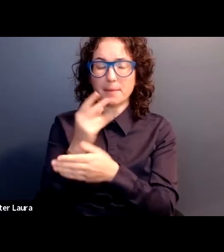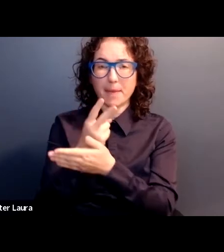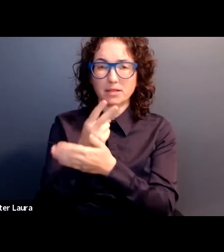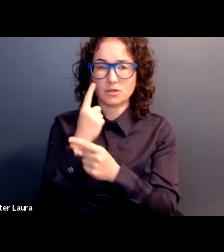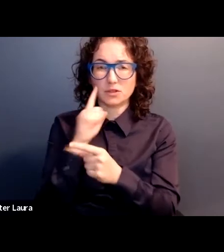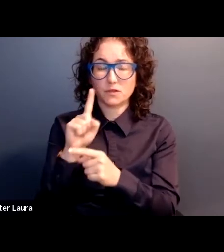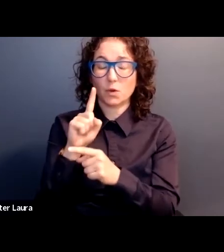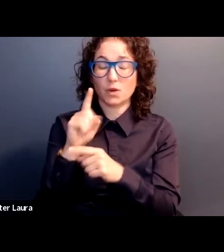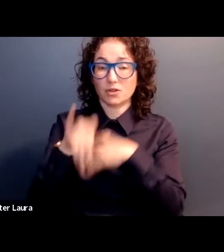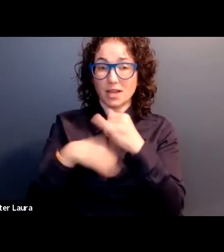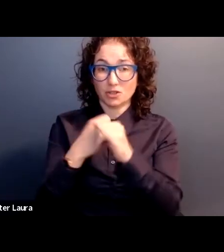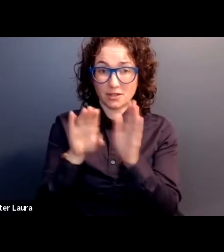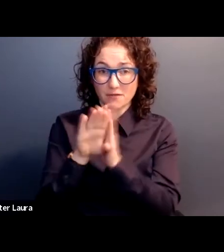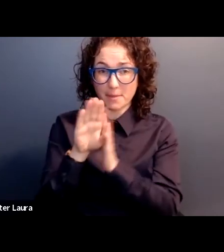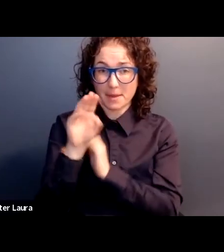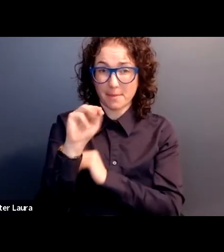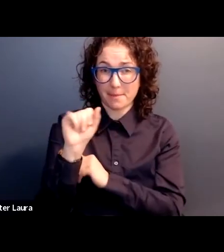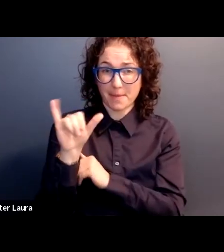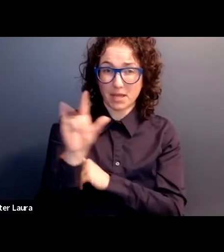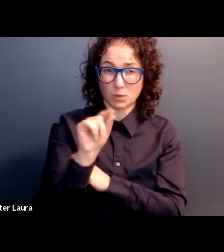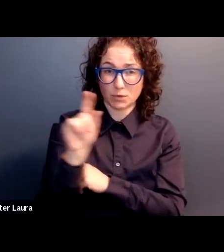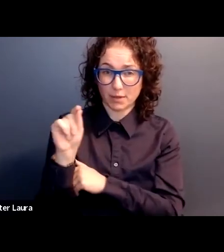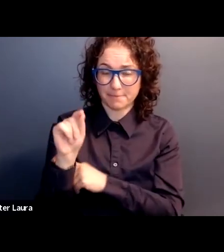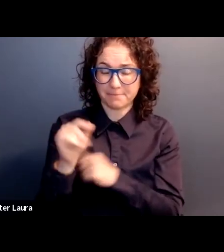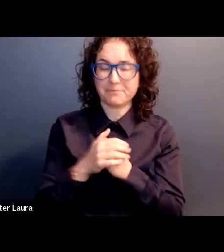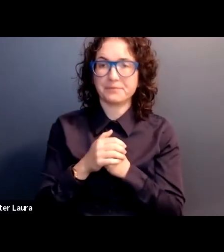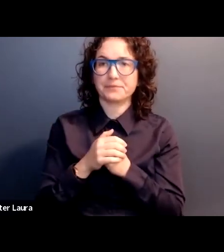development in May of 2020